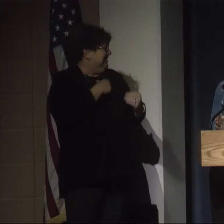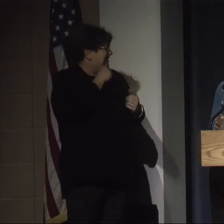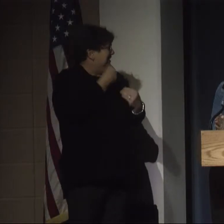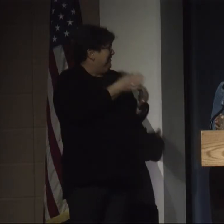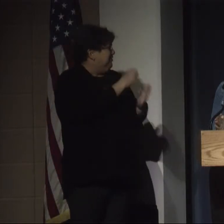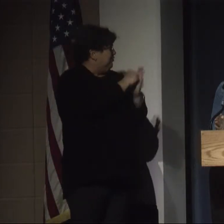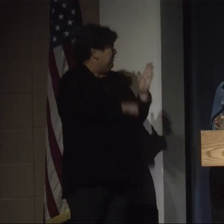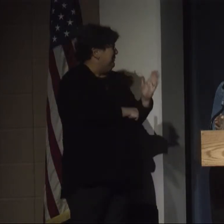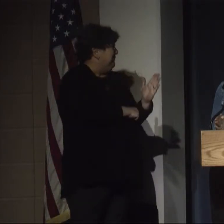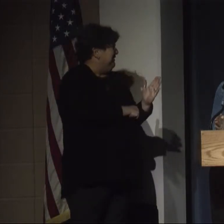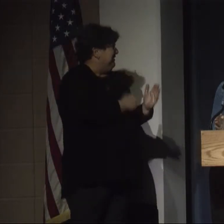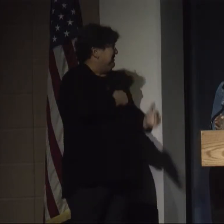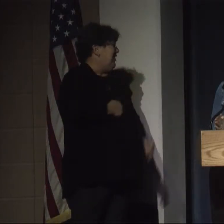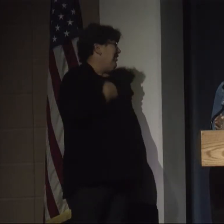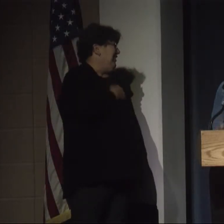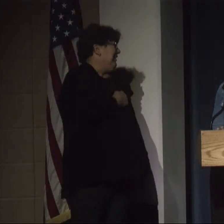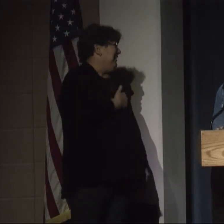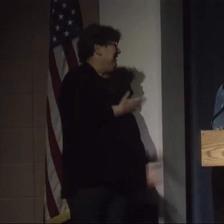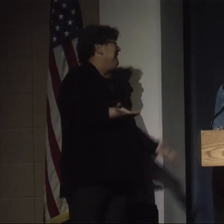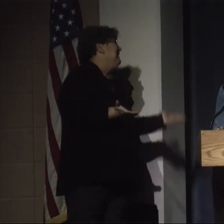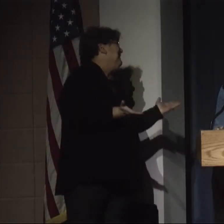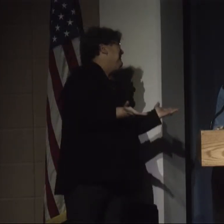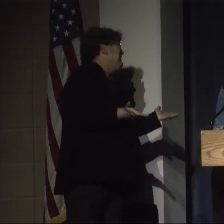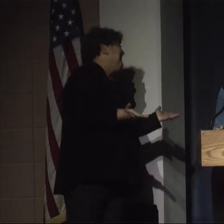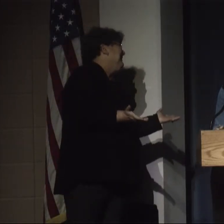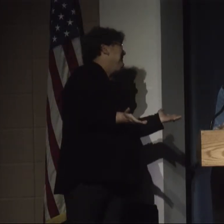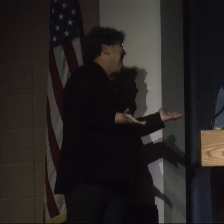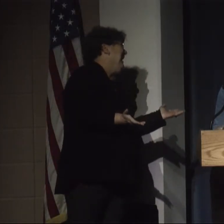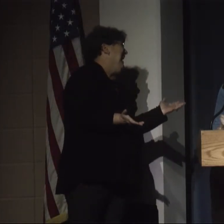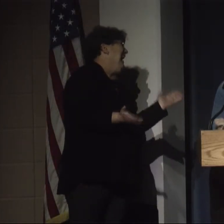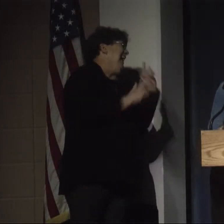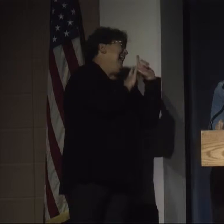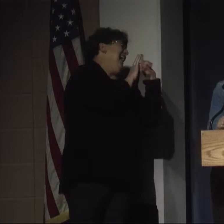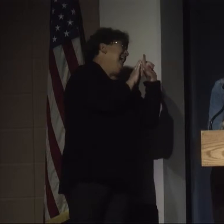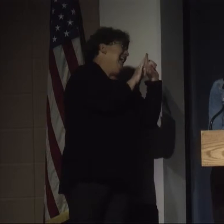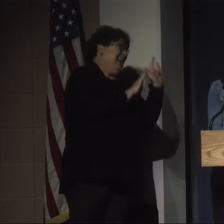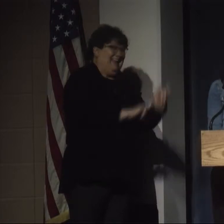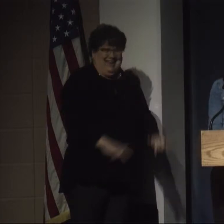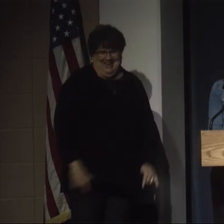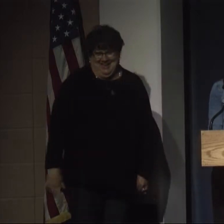guys a script. I'm sorry. I love you.